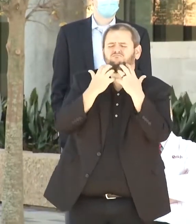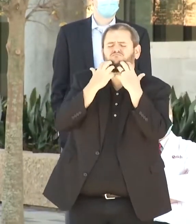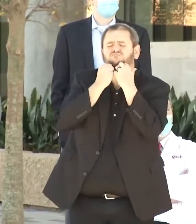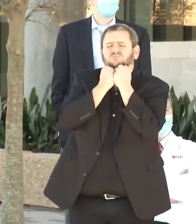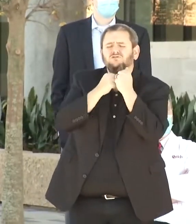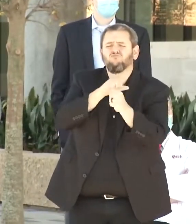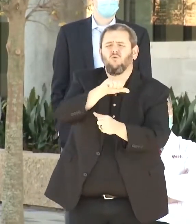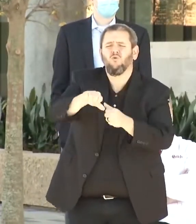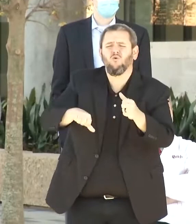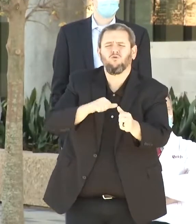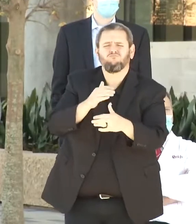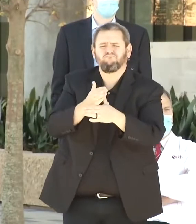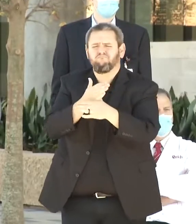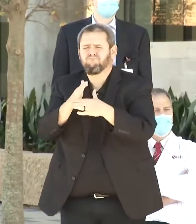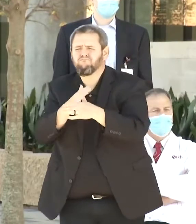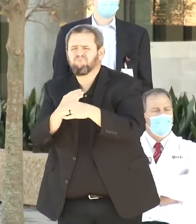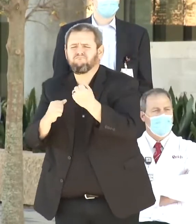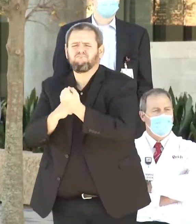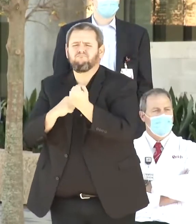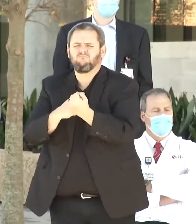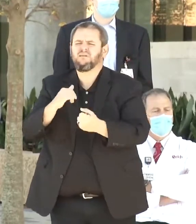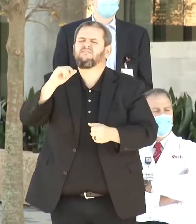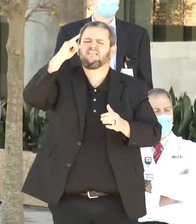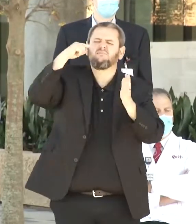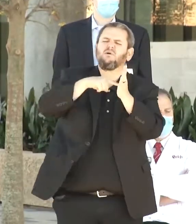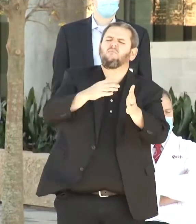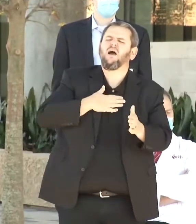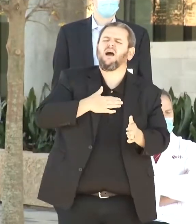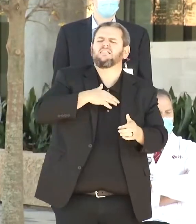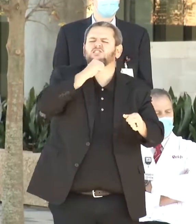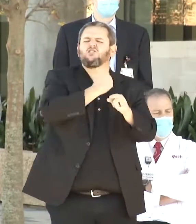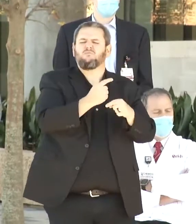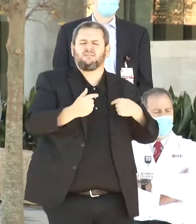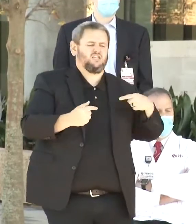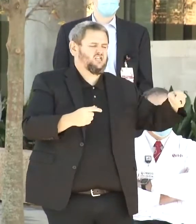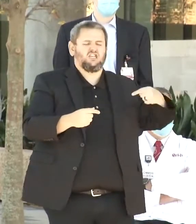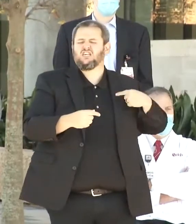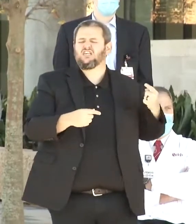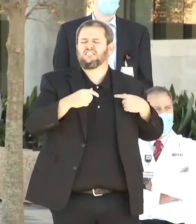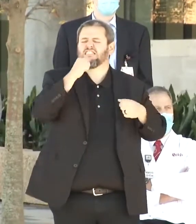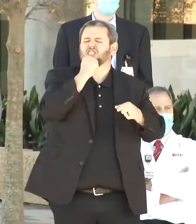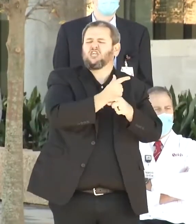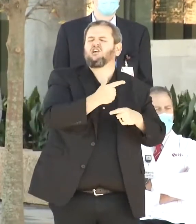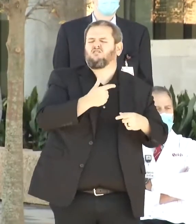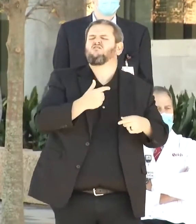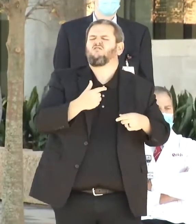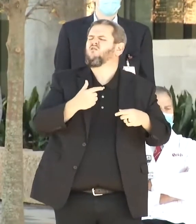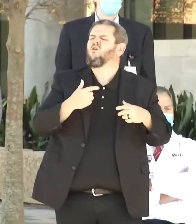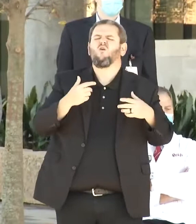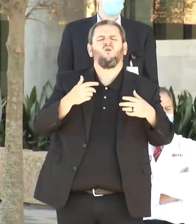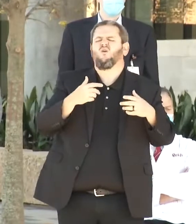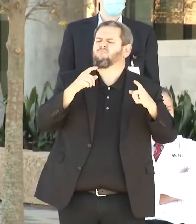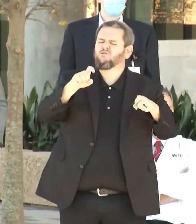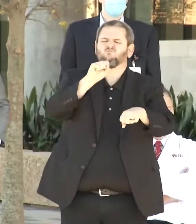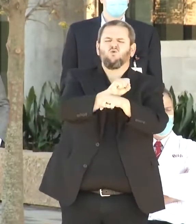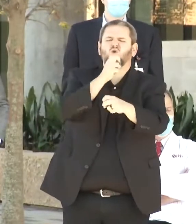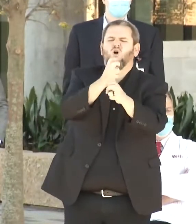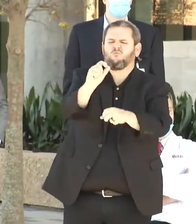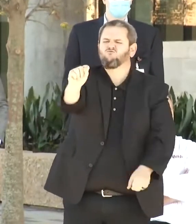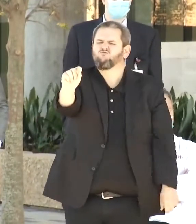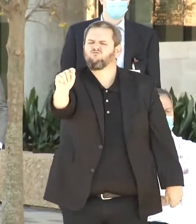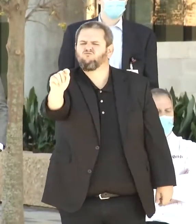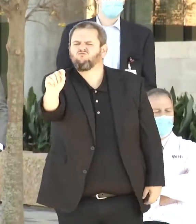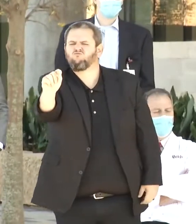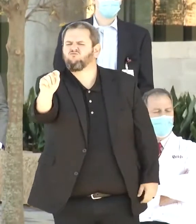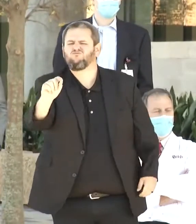I work hard and that we contribute to our family's farm, to our church family, or to a neighbor